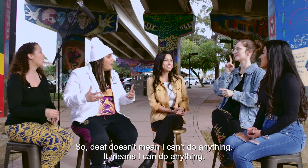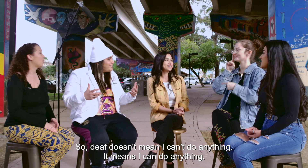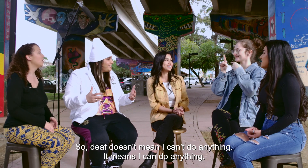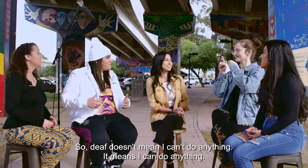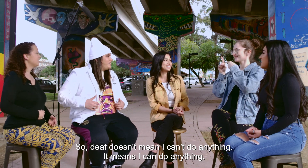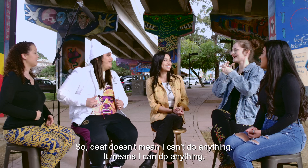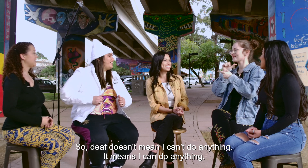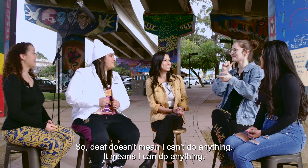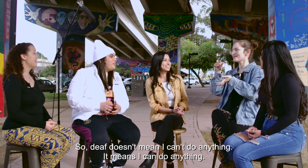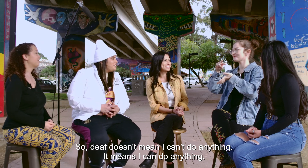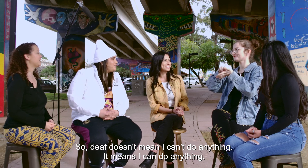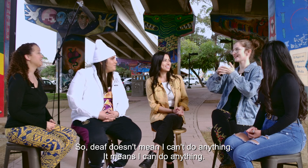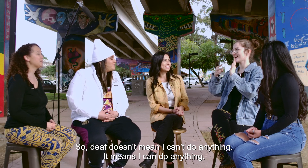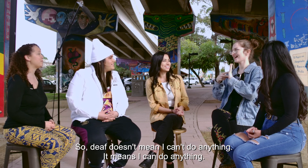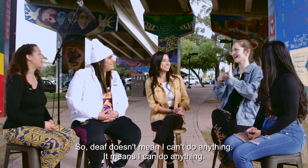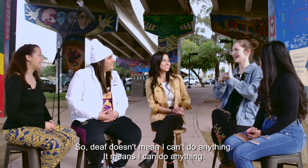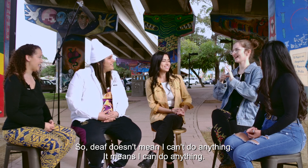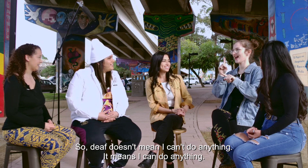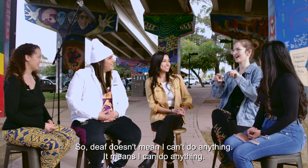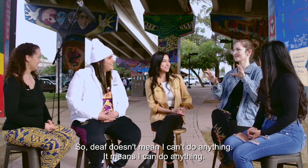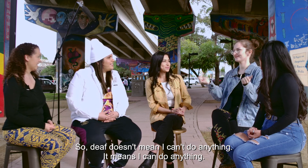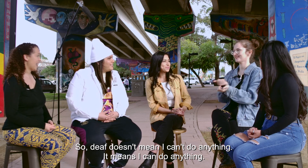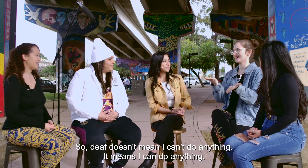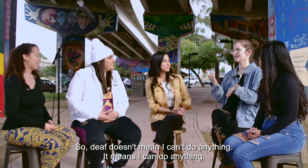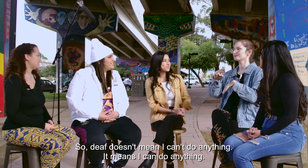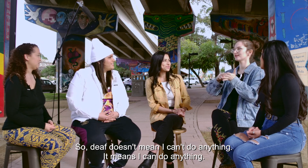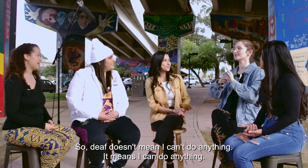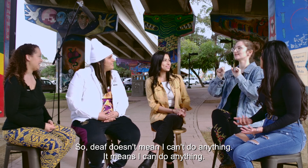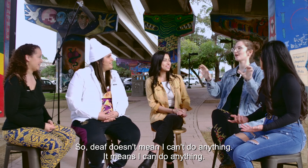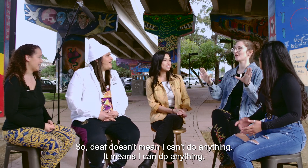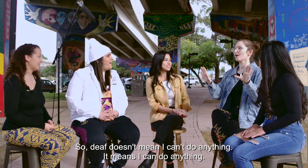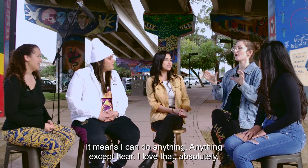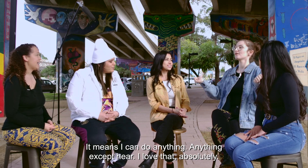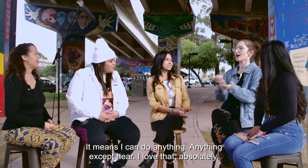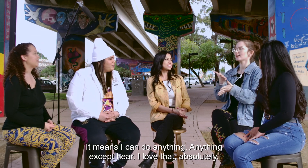That's so deaf doesn't mean I